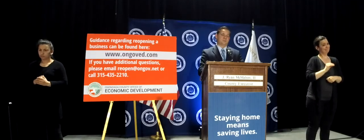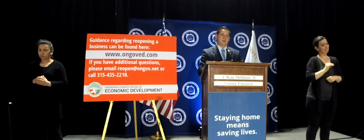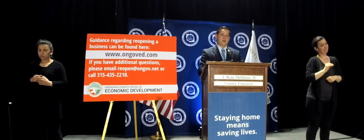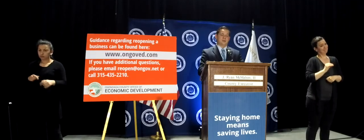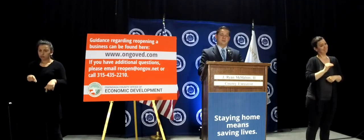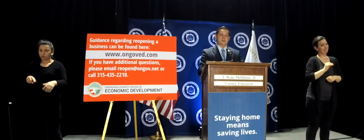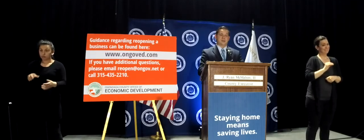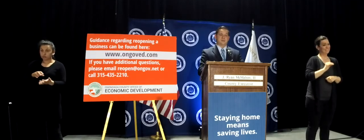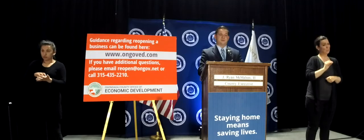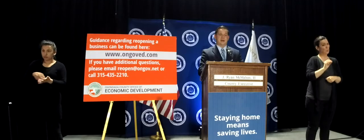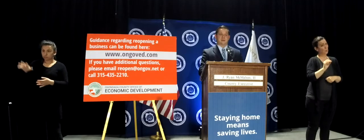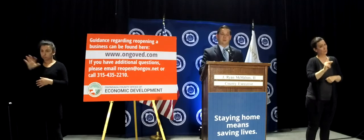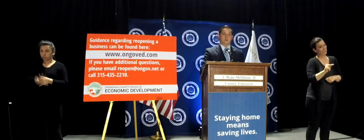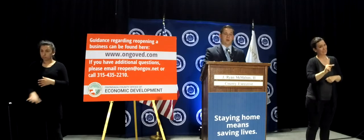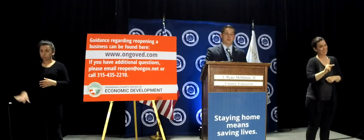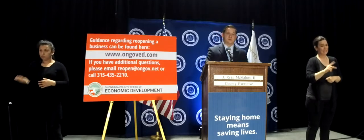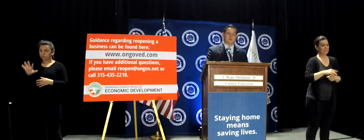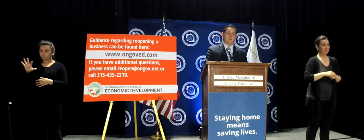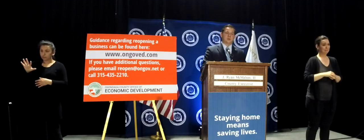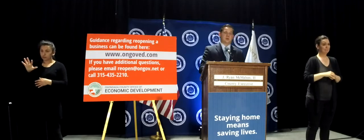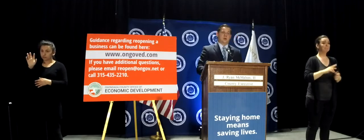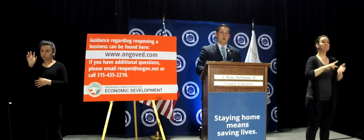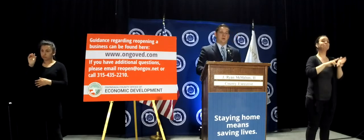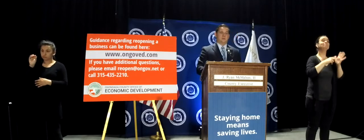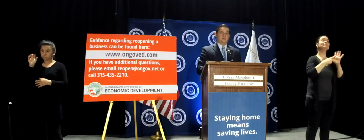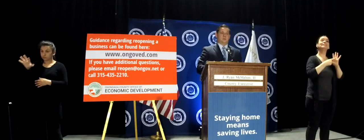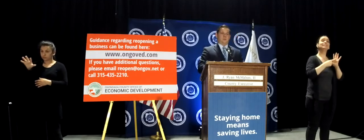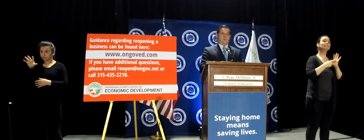But it doesn't change the fact that we've lost